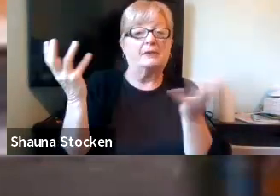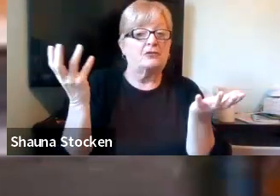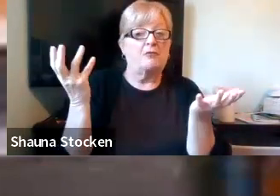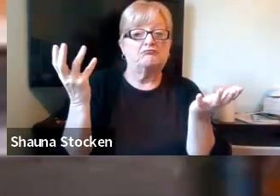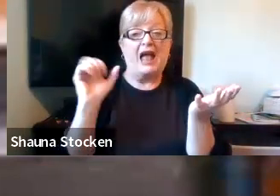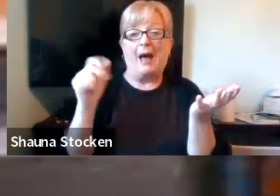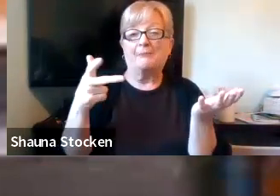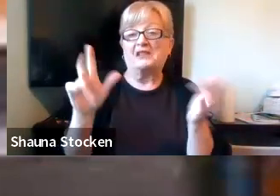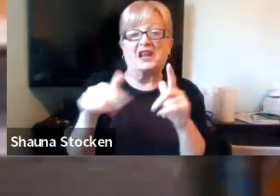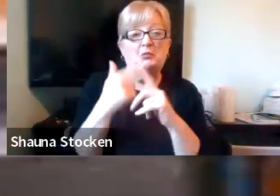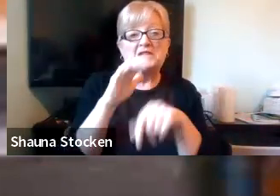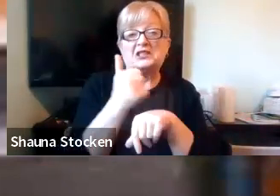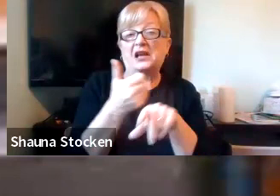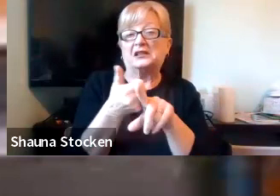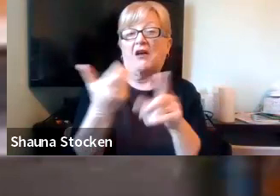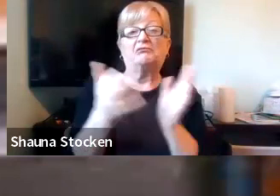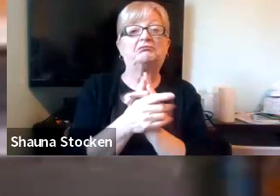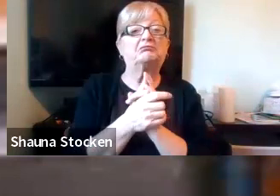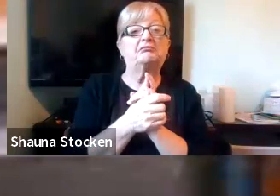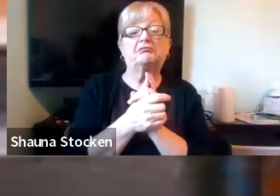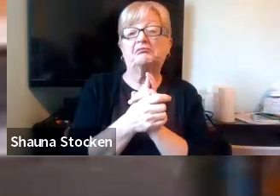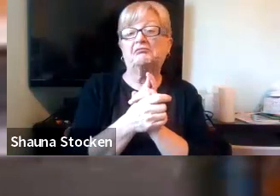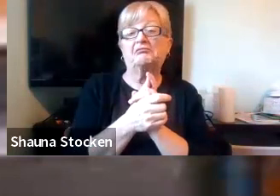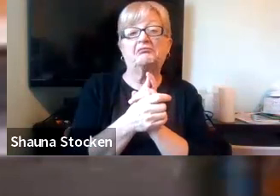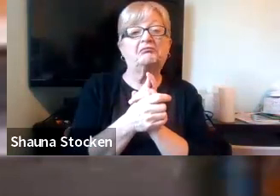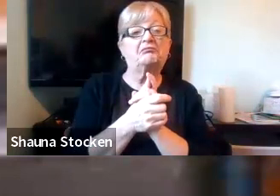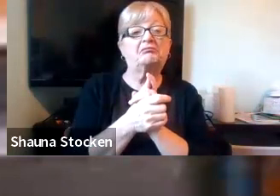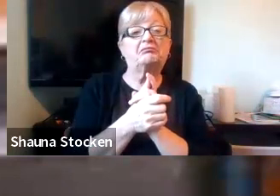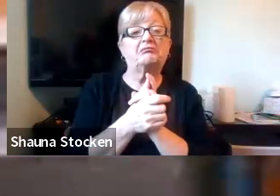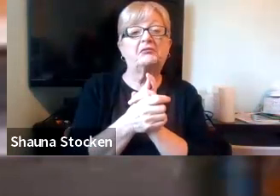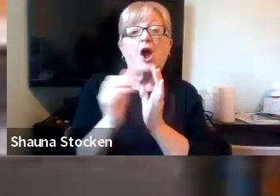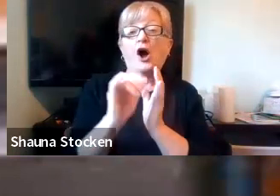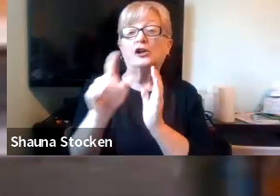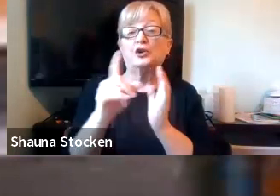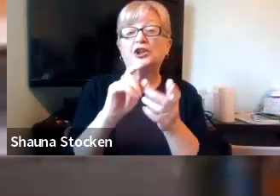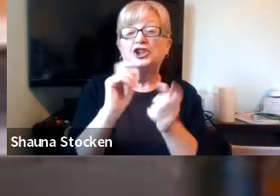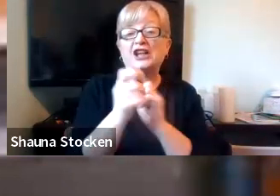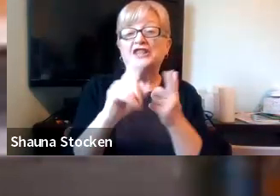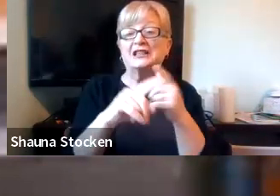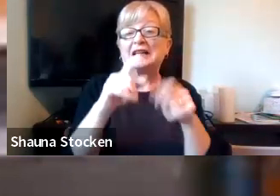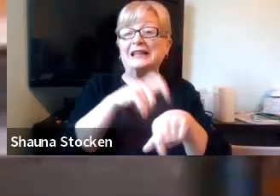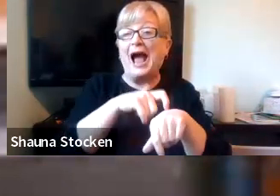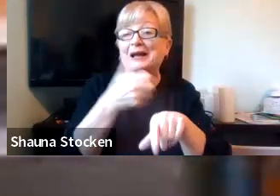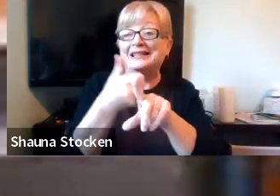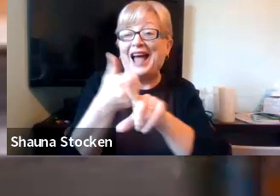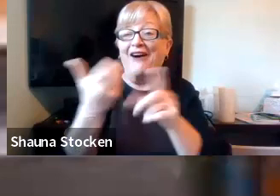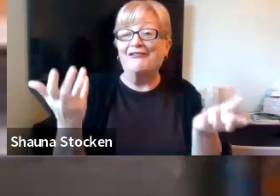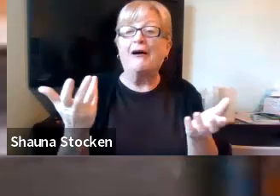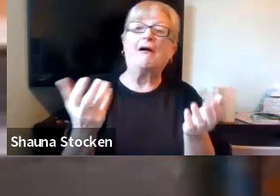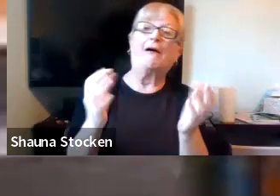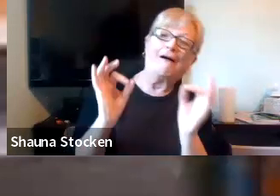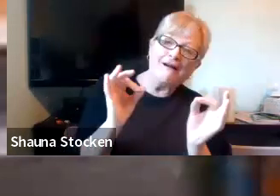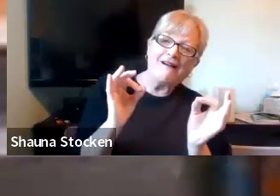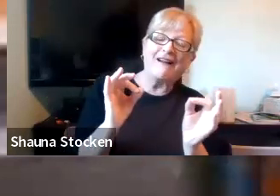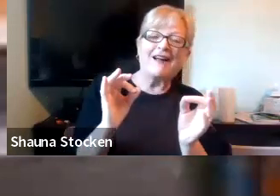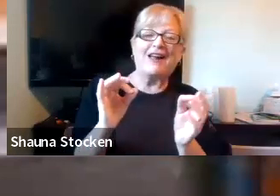set itself and all of that, which is really nice. It also changed the time itself for daylight savings, so that was one less clock